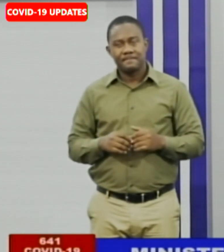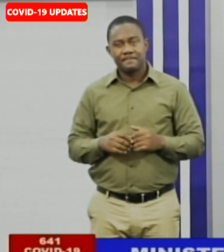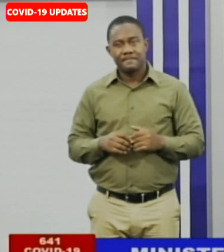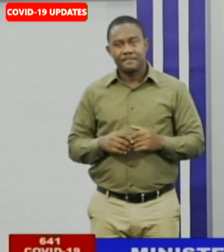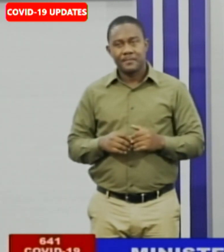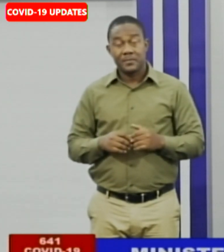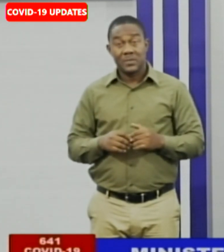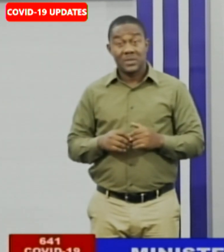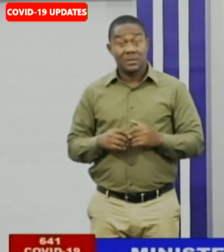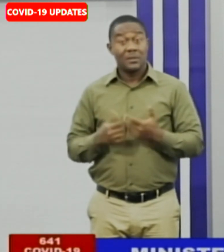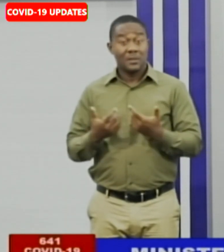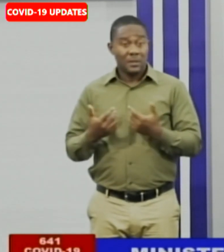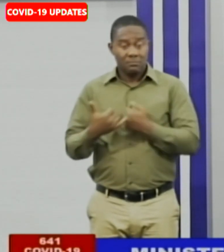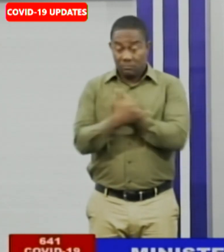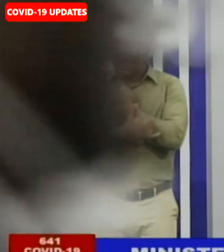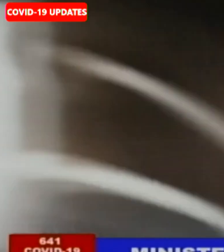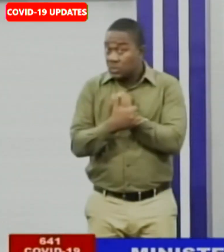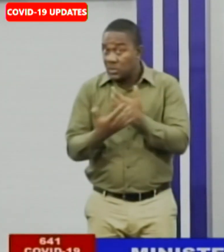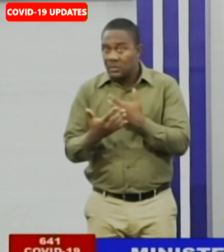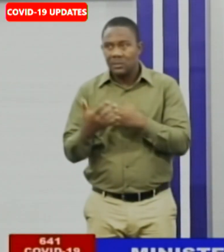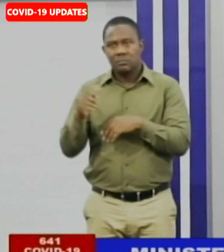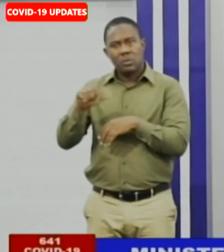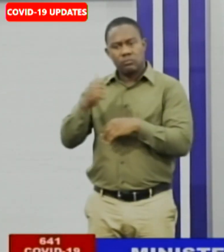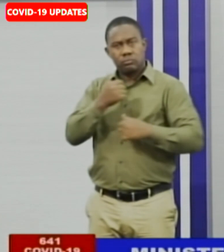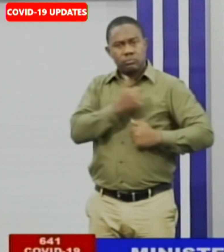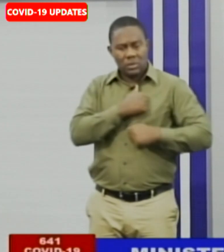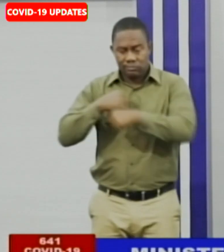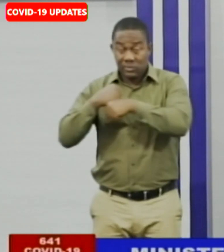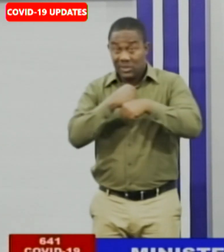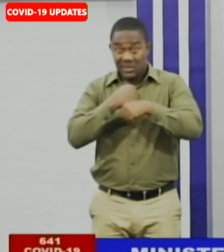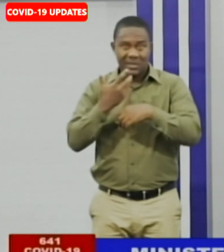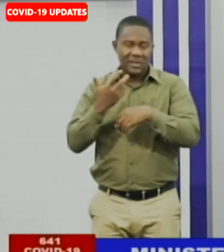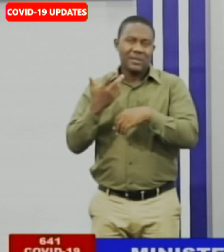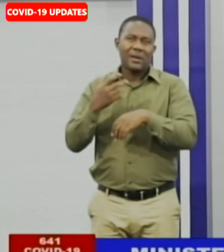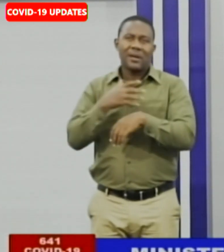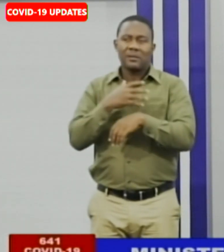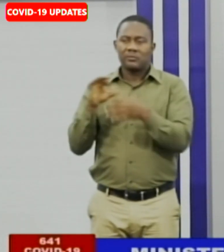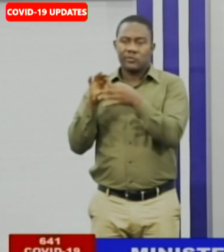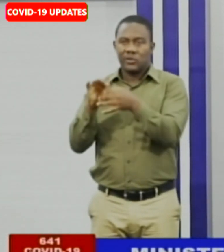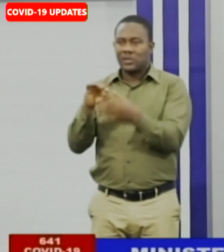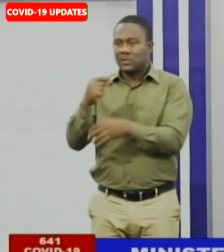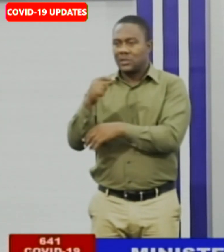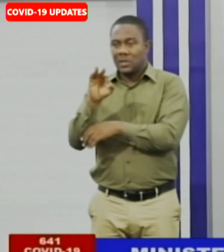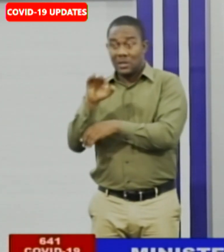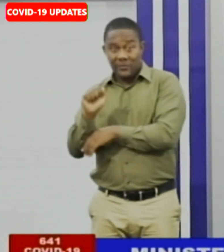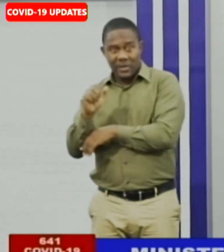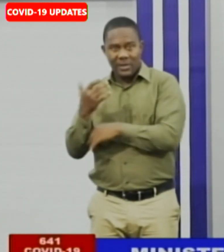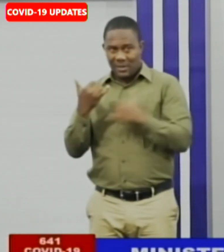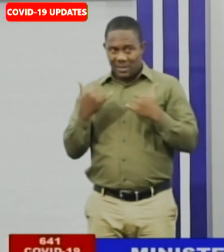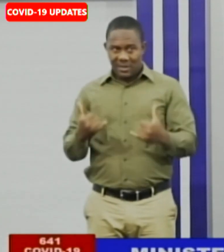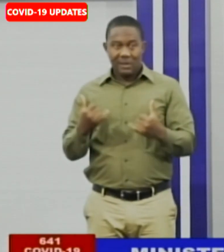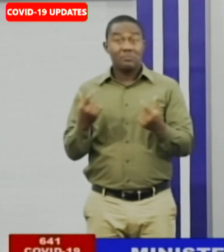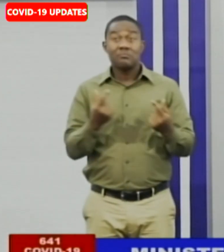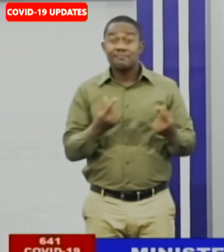state security apparatus and other ministries working with the Ghana Football Association are now taking custody of